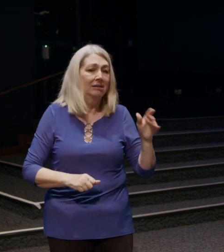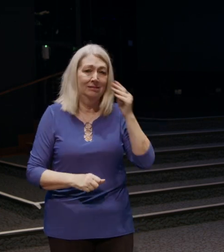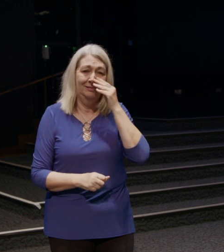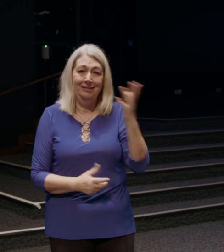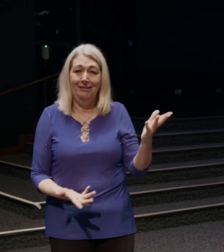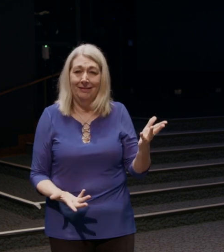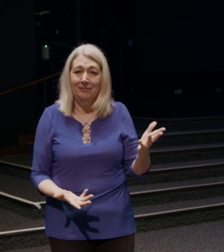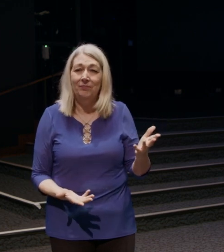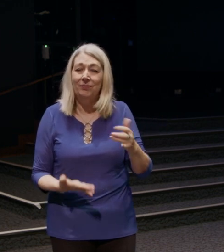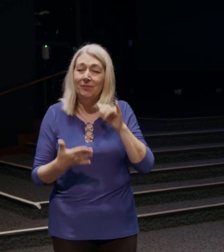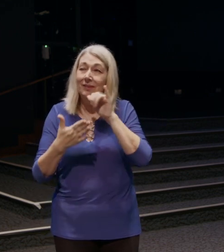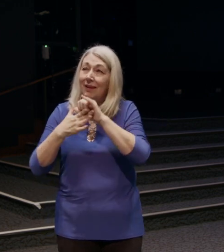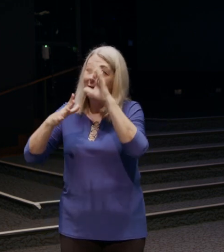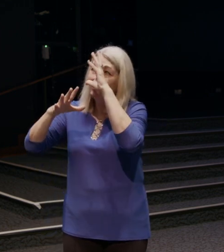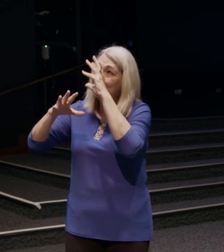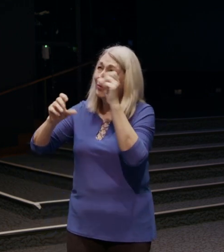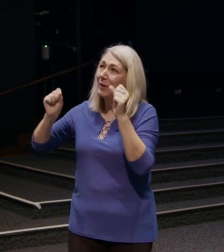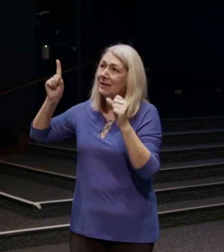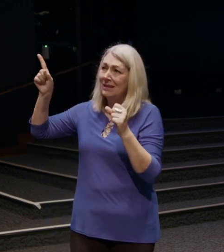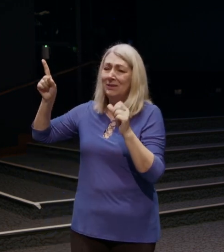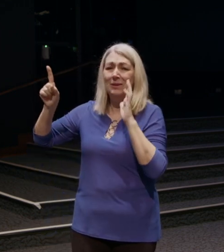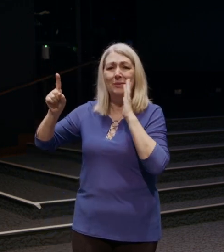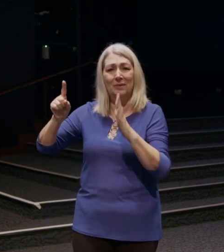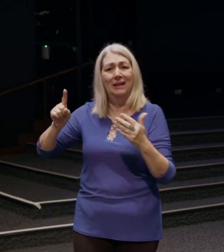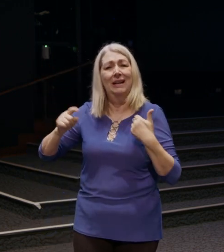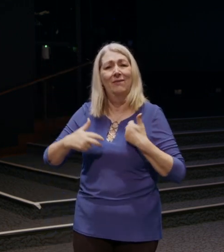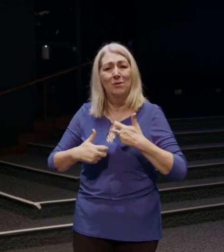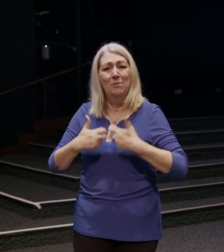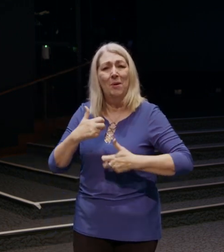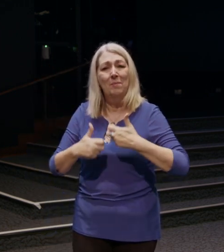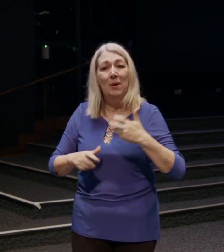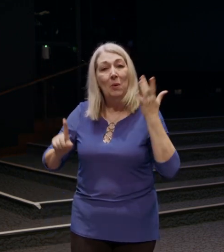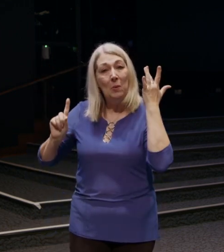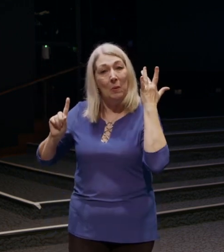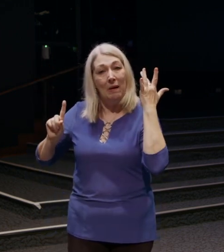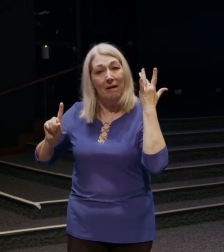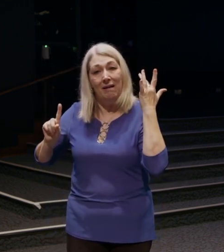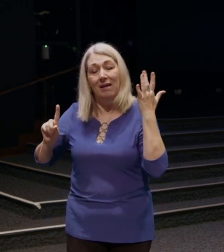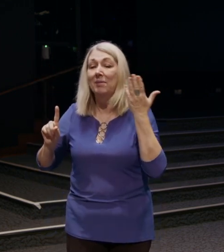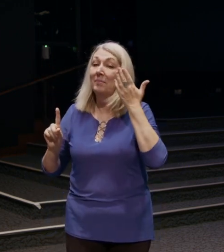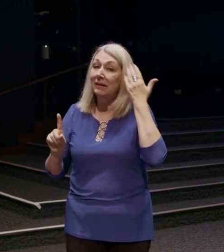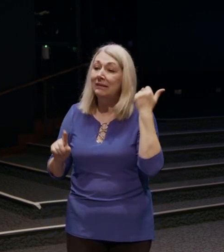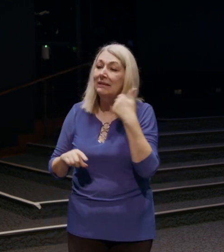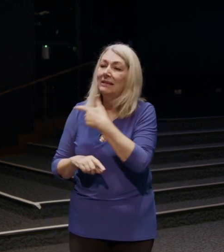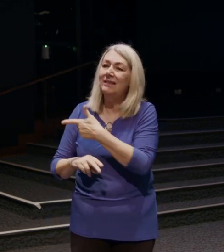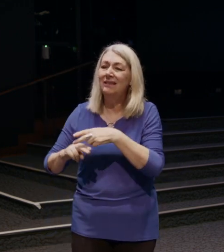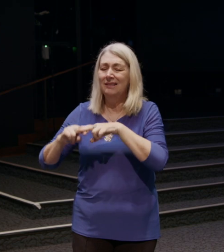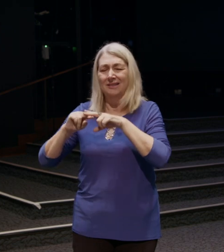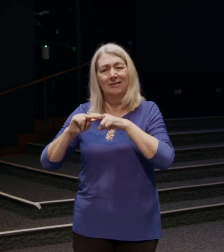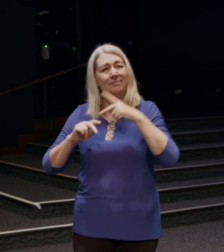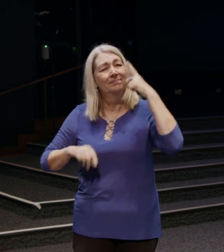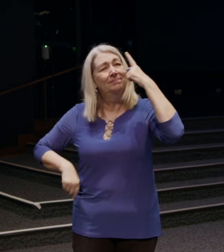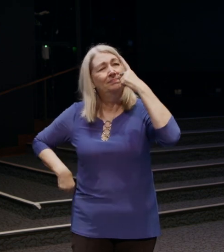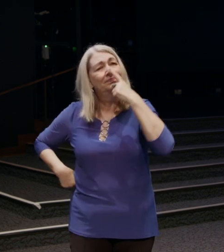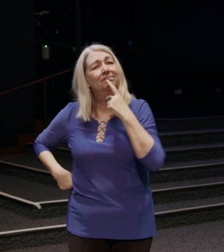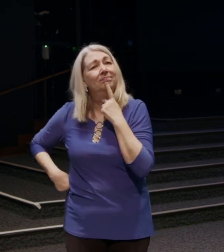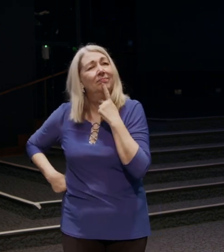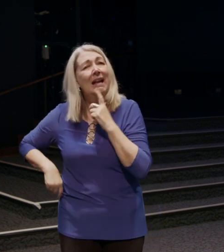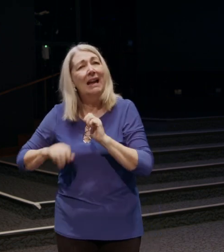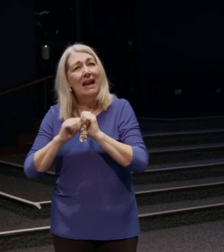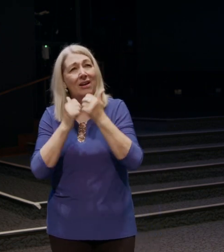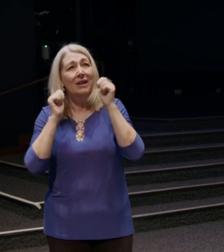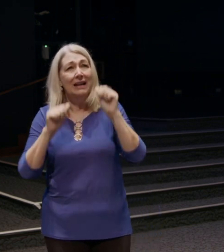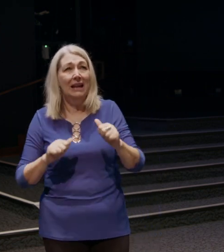would be faced with a dilemma. He's sitting behind his desk asking himself this question: how can I